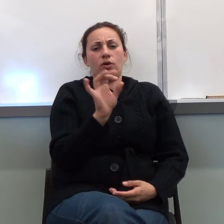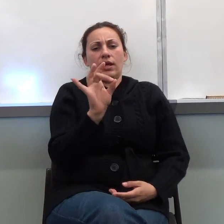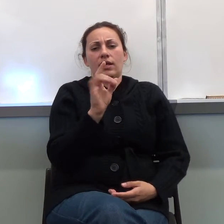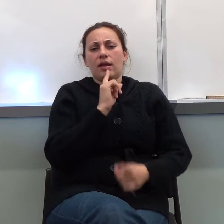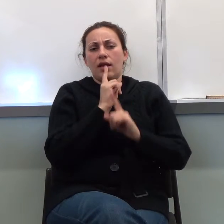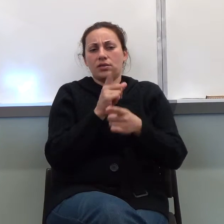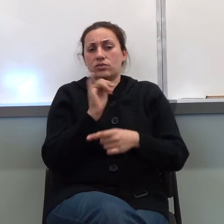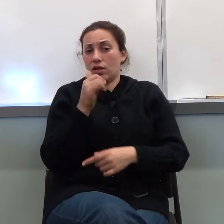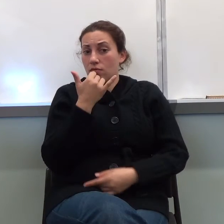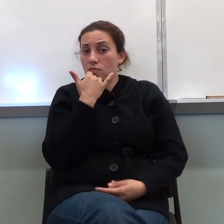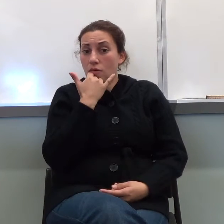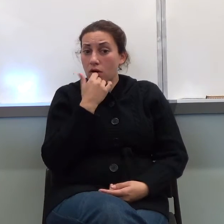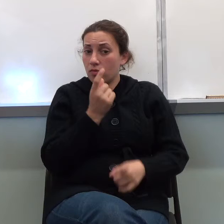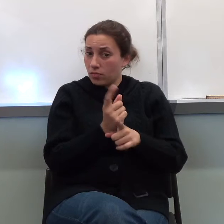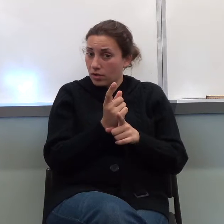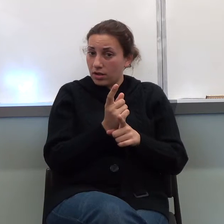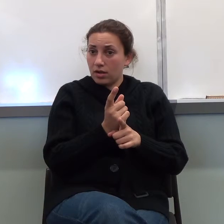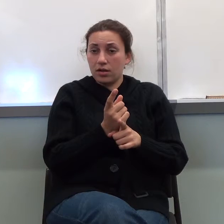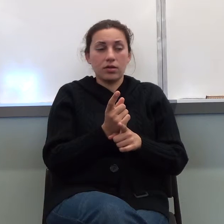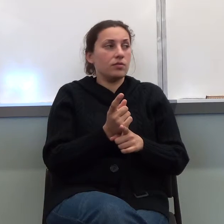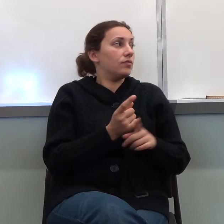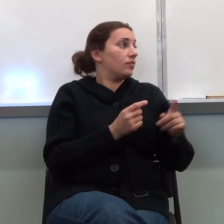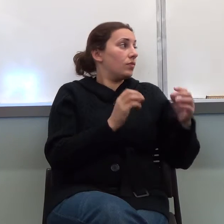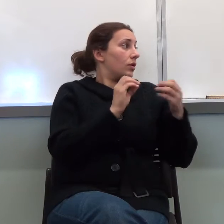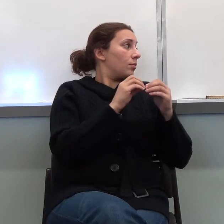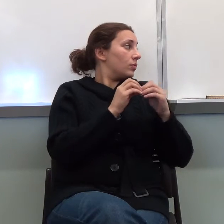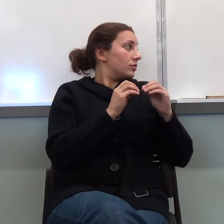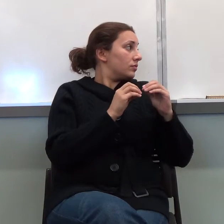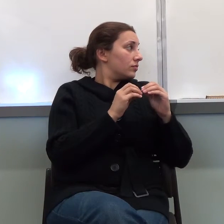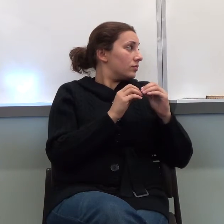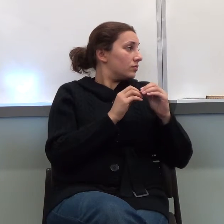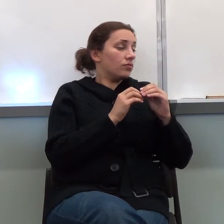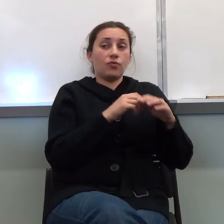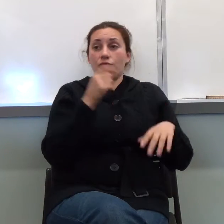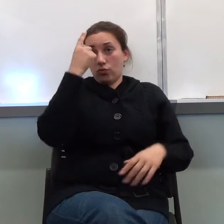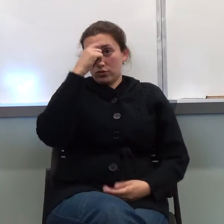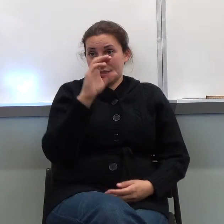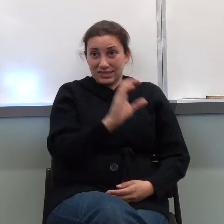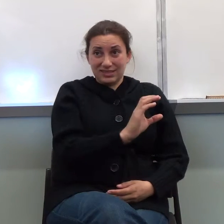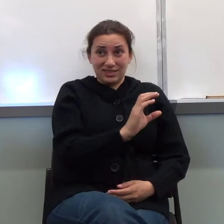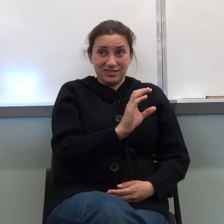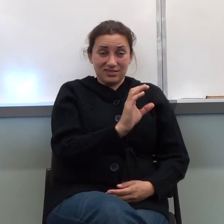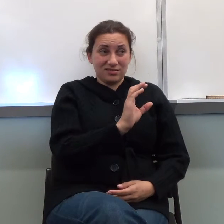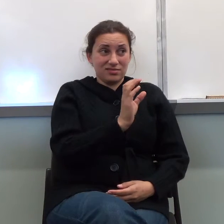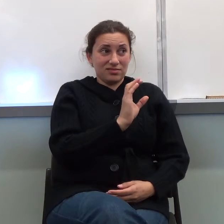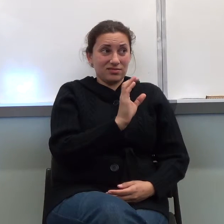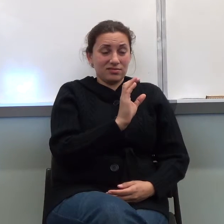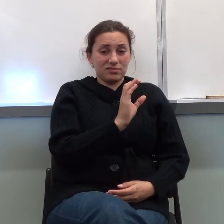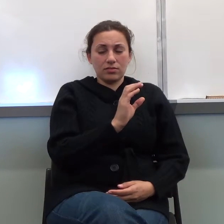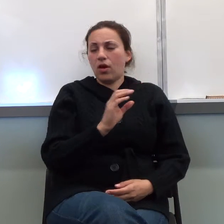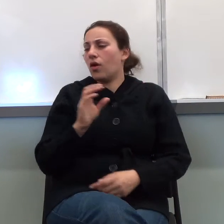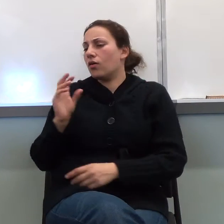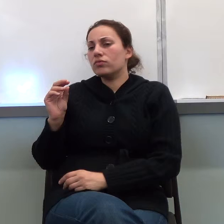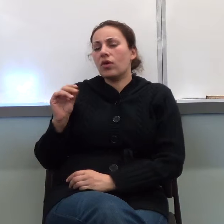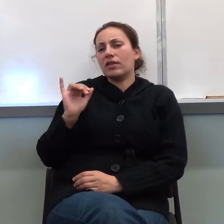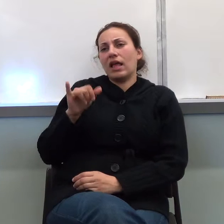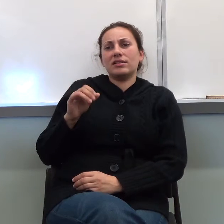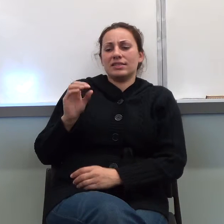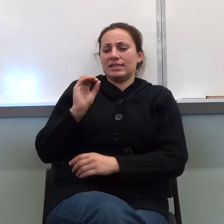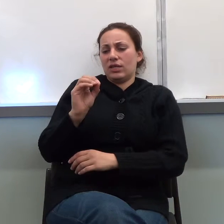wrong? For this one? Yeah, the last one. The real answer is 0.80. Oh, that's a trailing zero, that makes no difference at